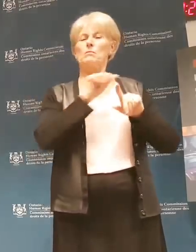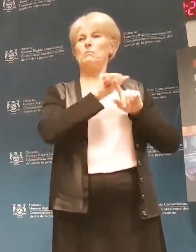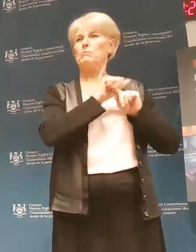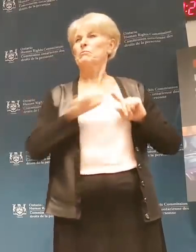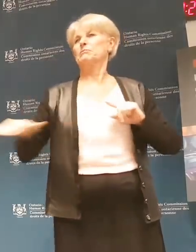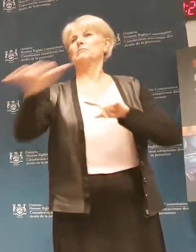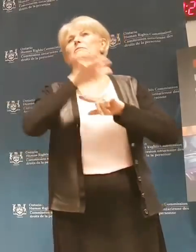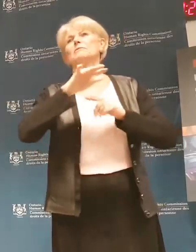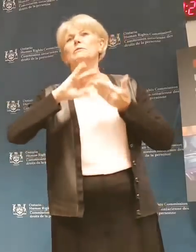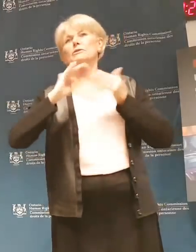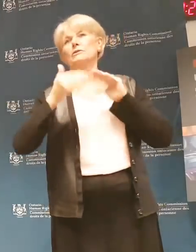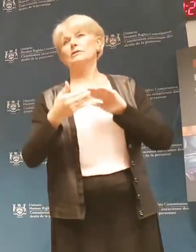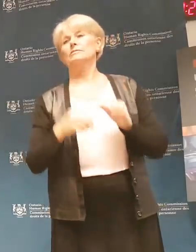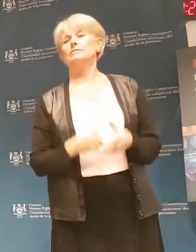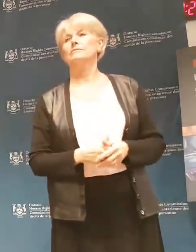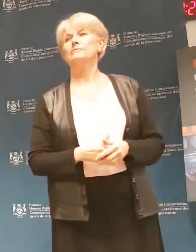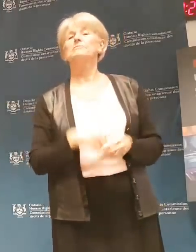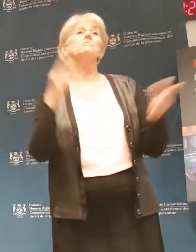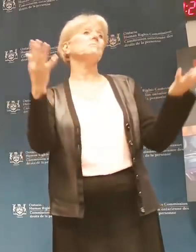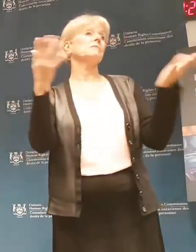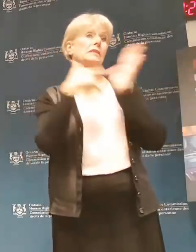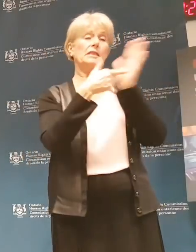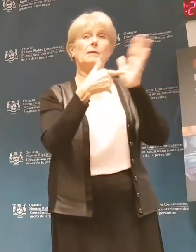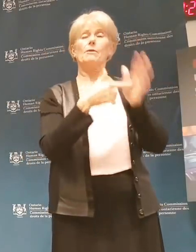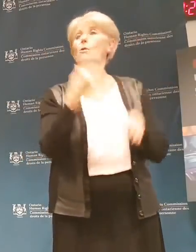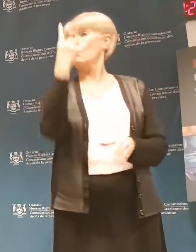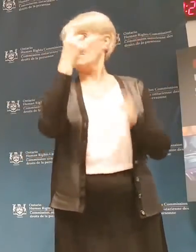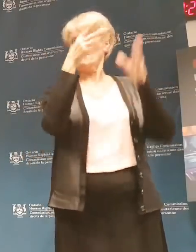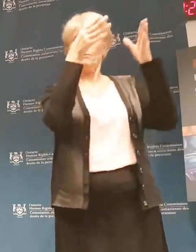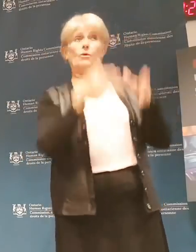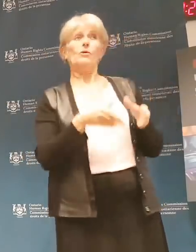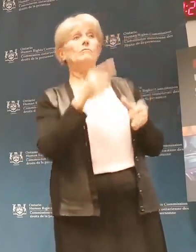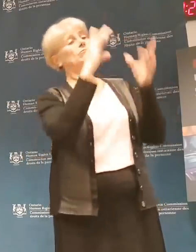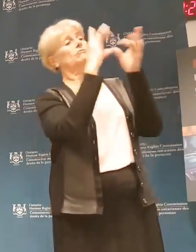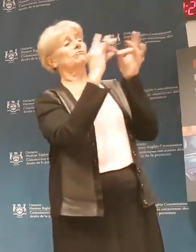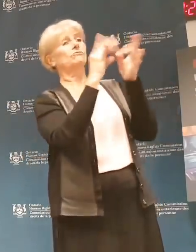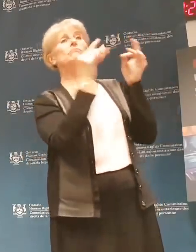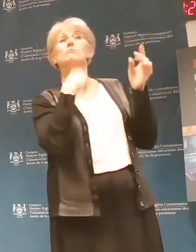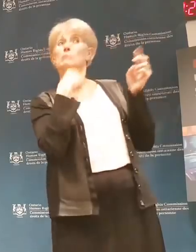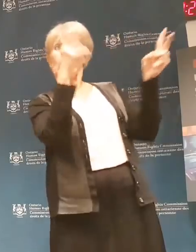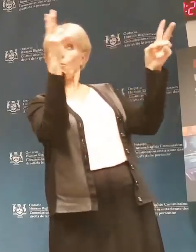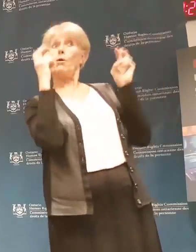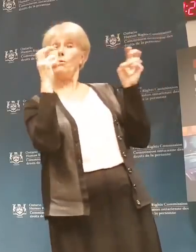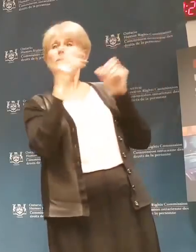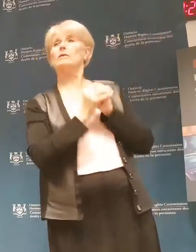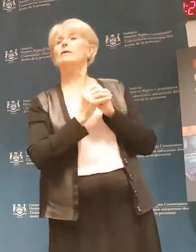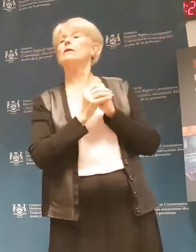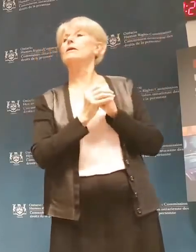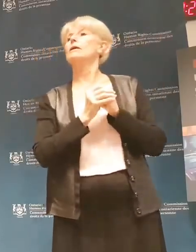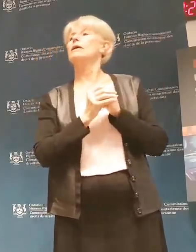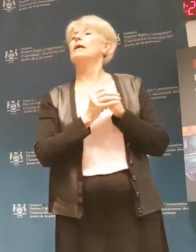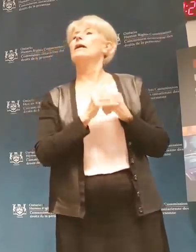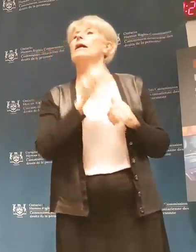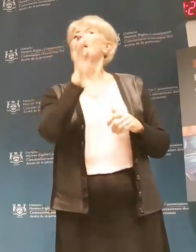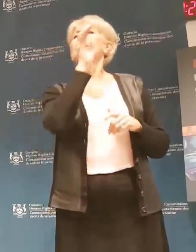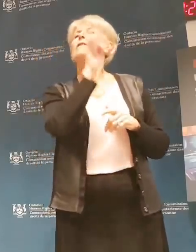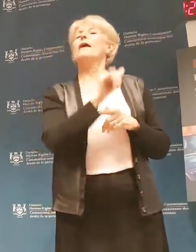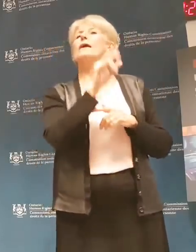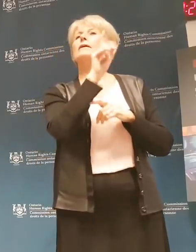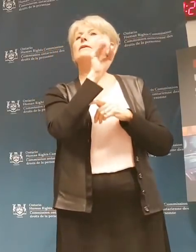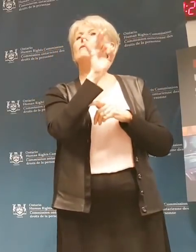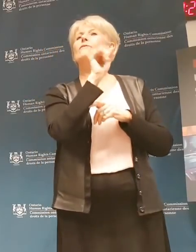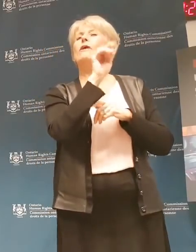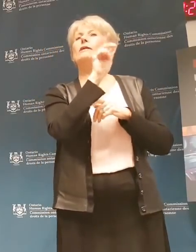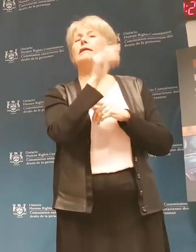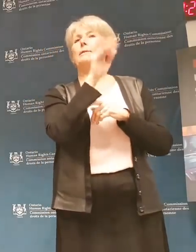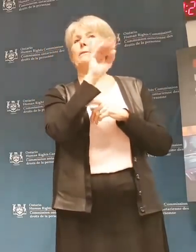entire community. For example, one person told us, and I quote, "The DeFonte Miller matter